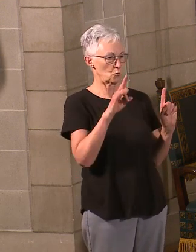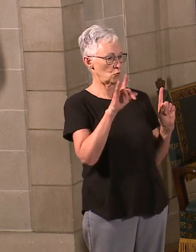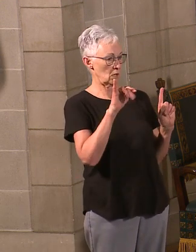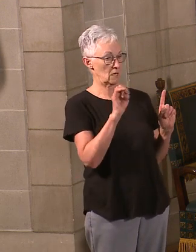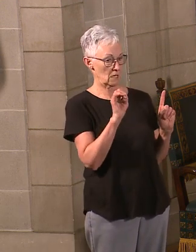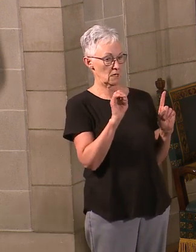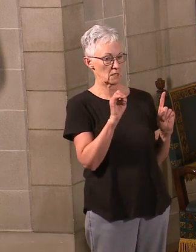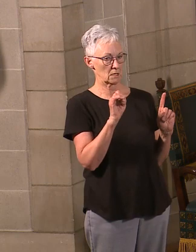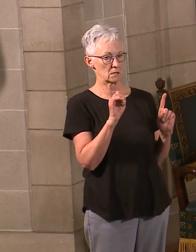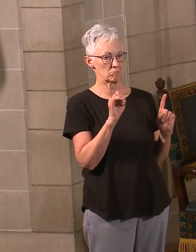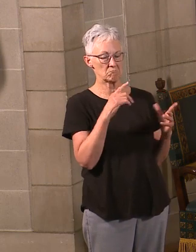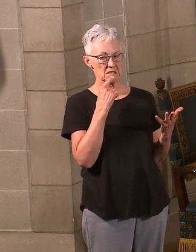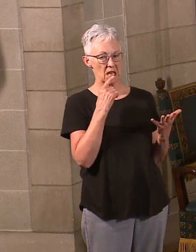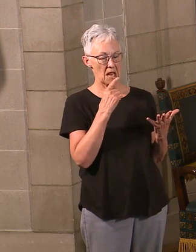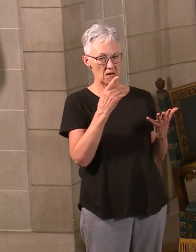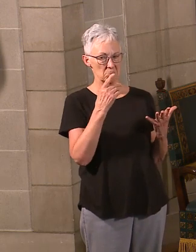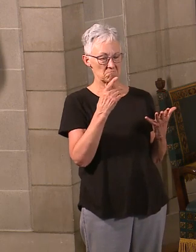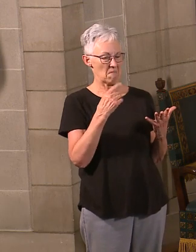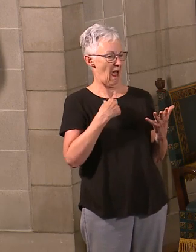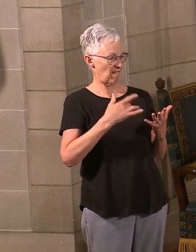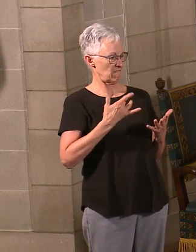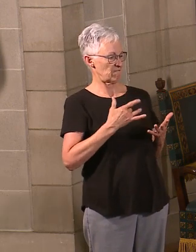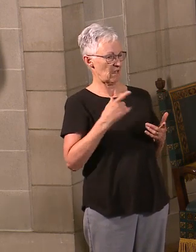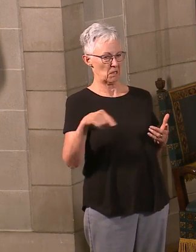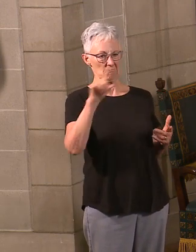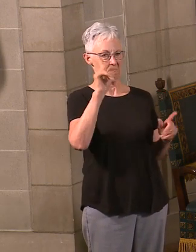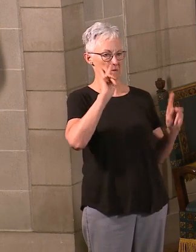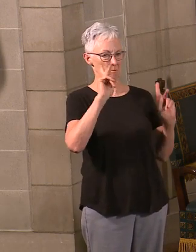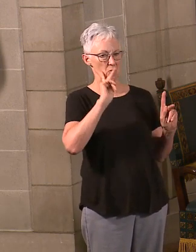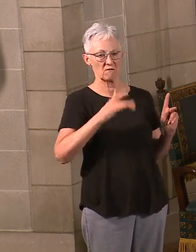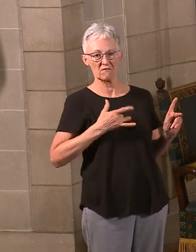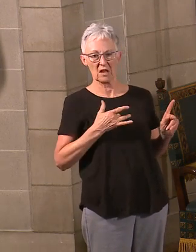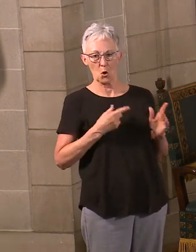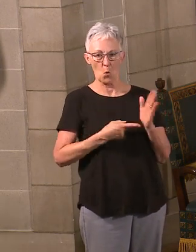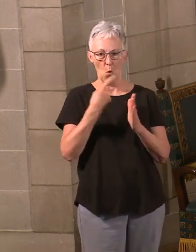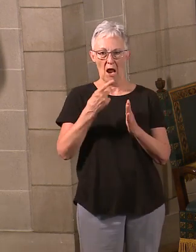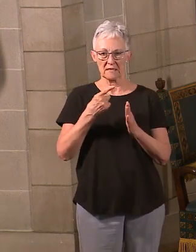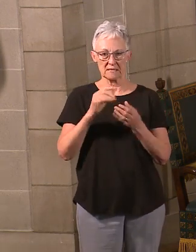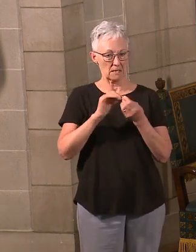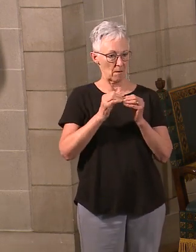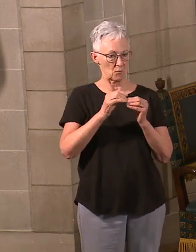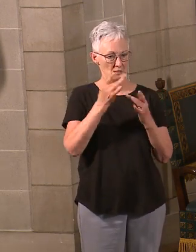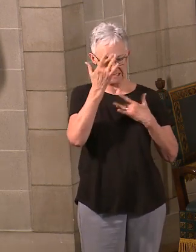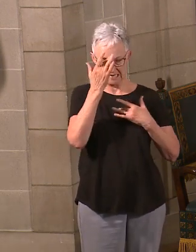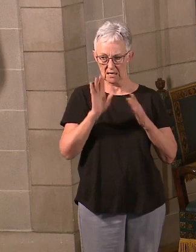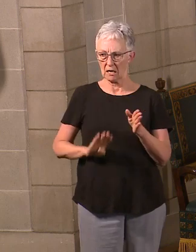says, some people may think that once we flatten the curve and spread this all out, that we'll return back to normal